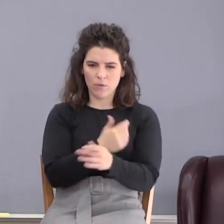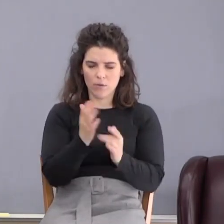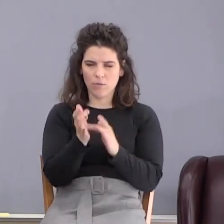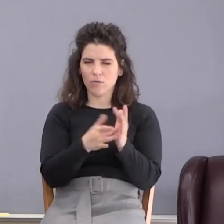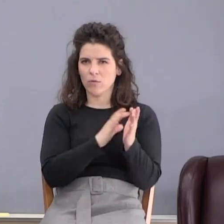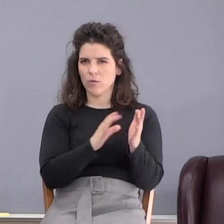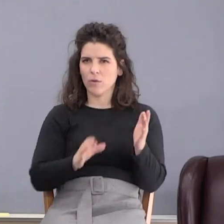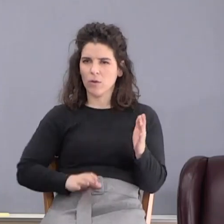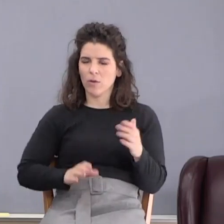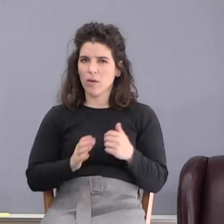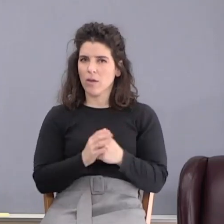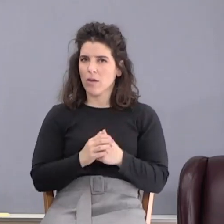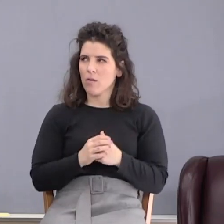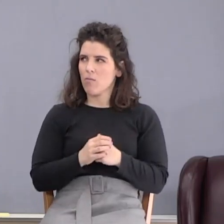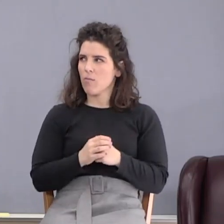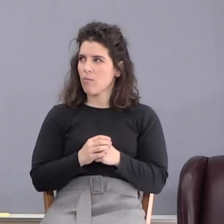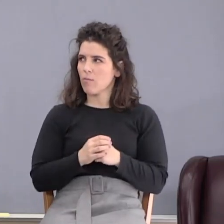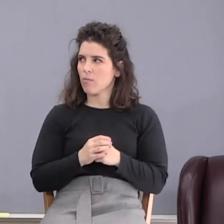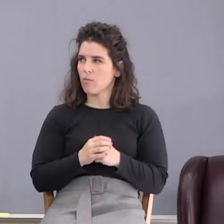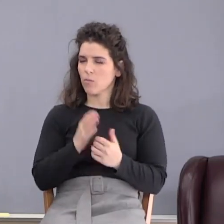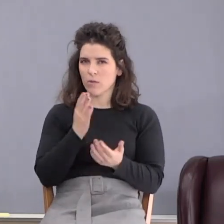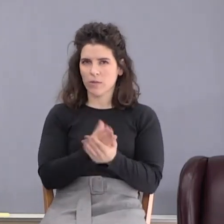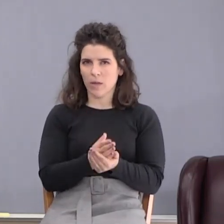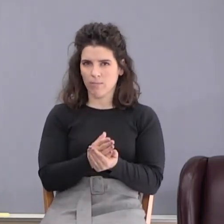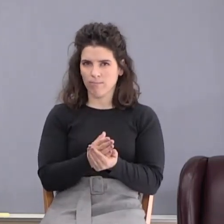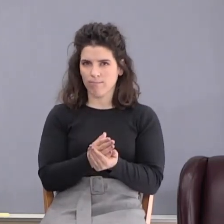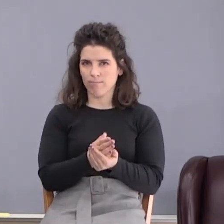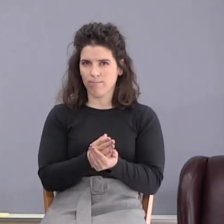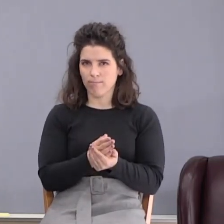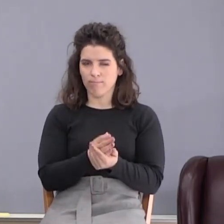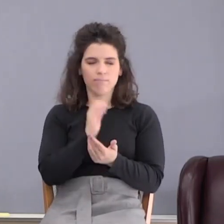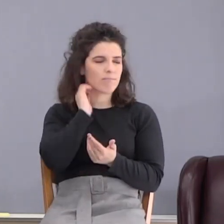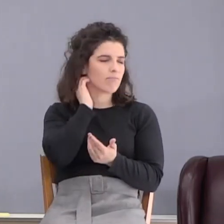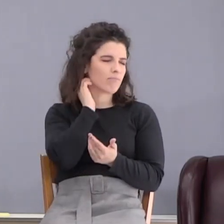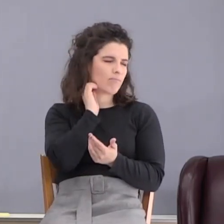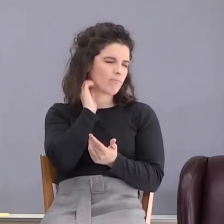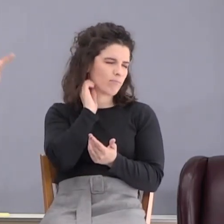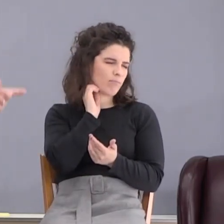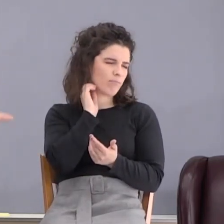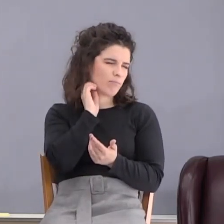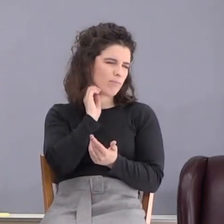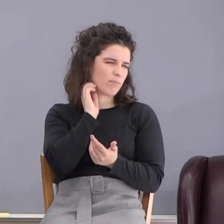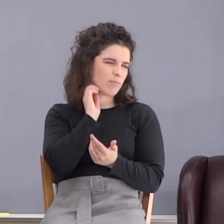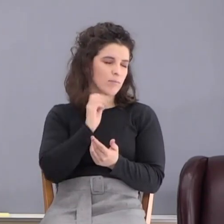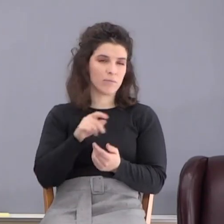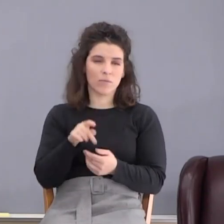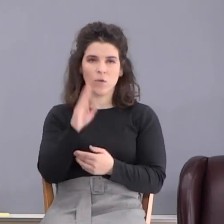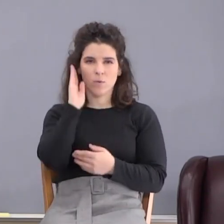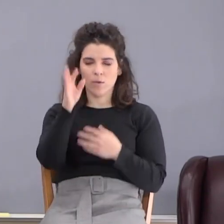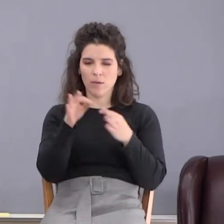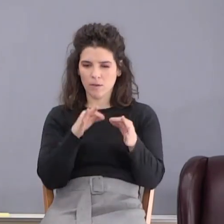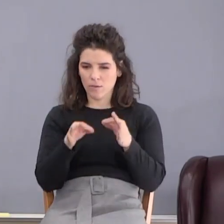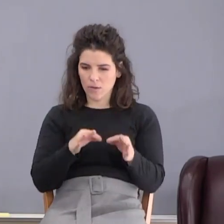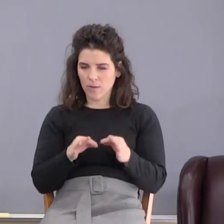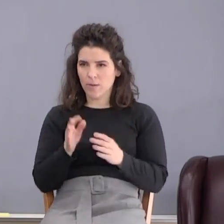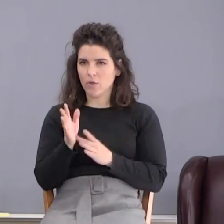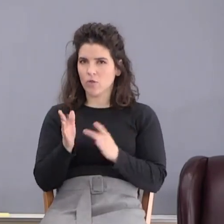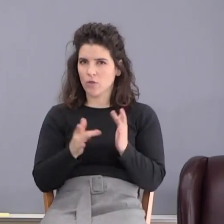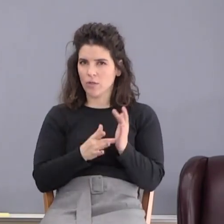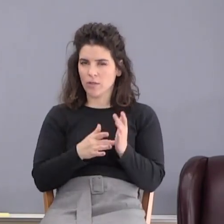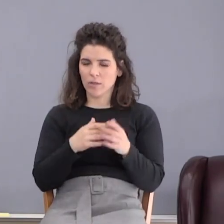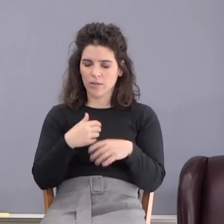Jesus Christ. We'll stop. Paul then is going to talk. He's going to describe Jesus is